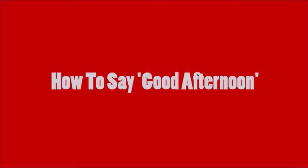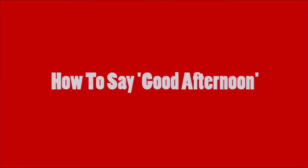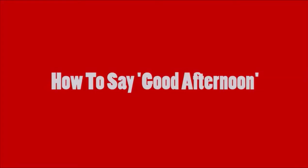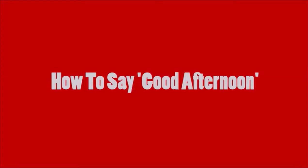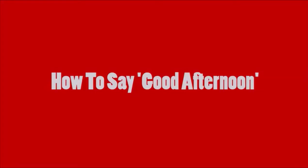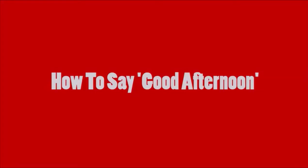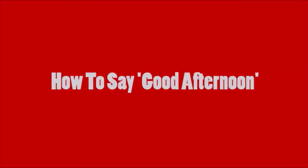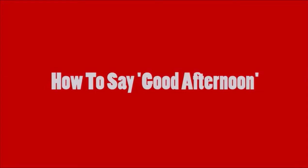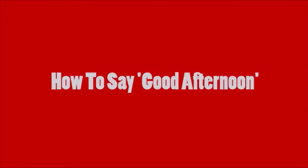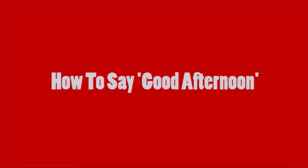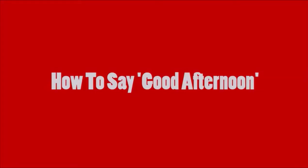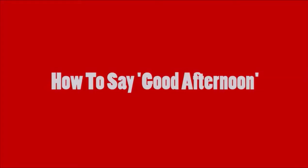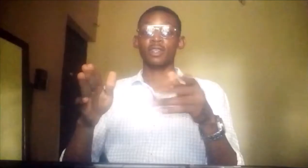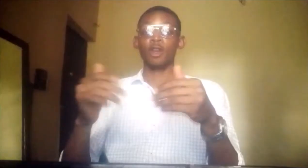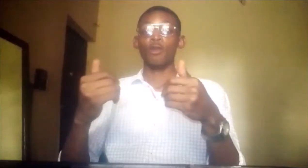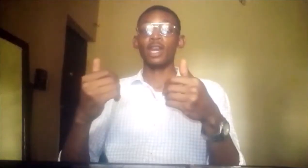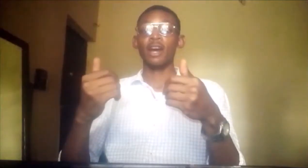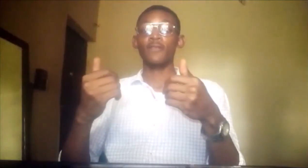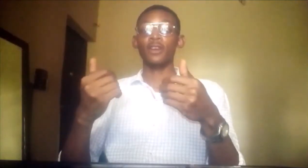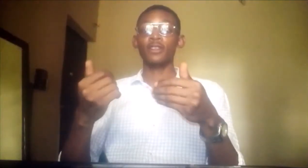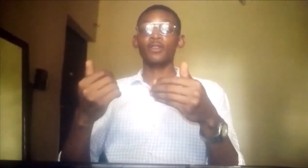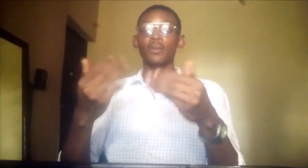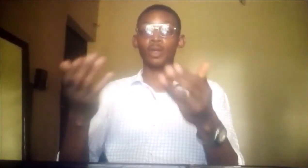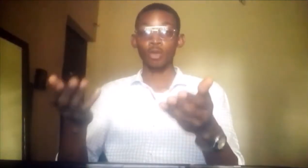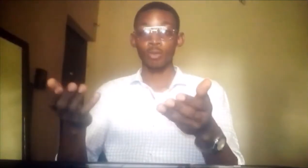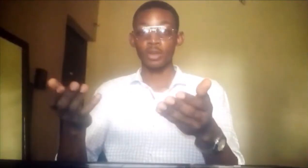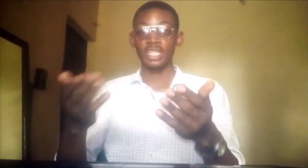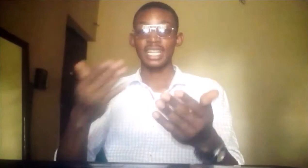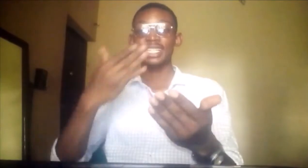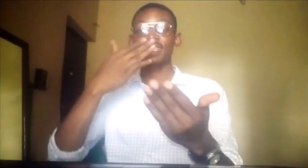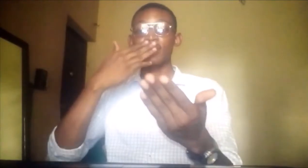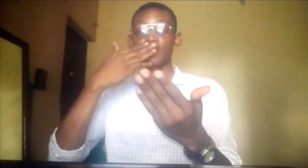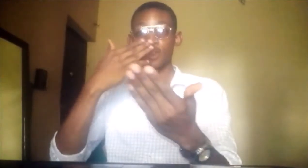afternoon in sign language. We have learned from the good morning that this is good.